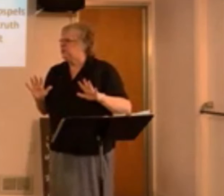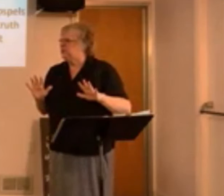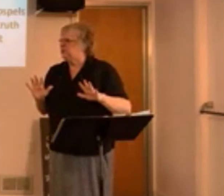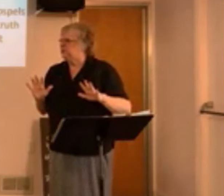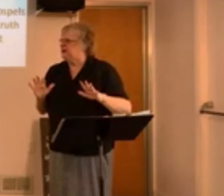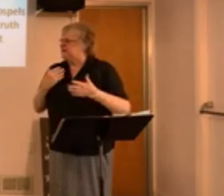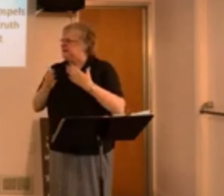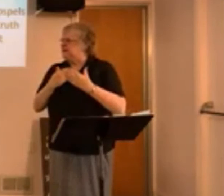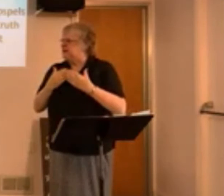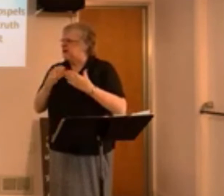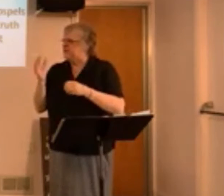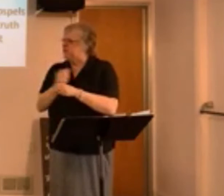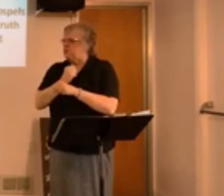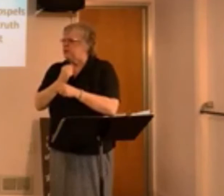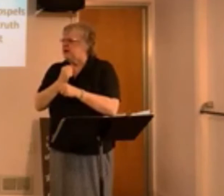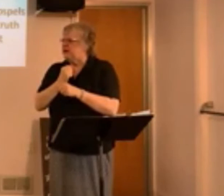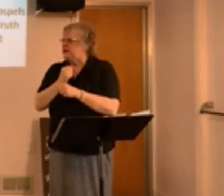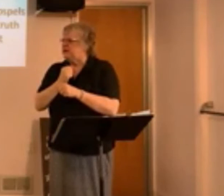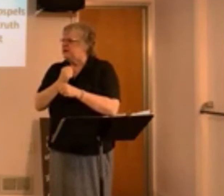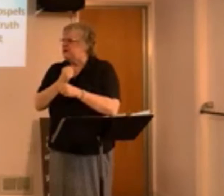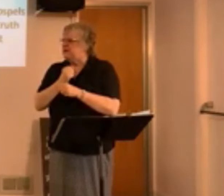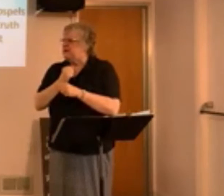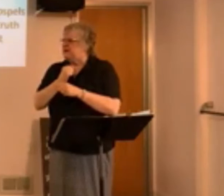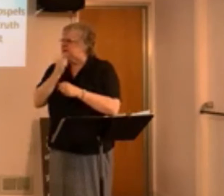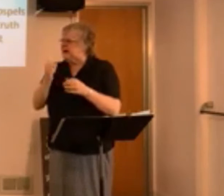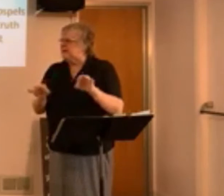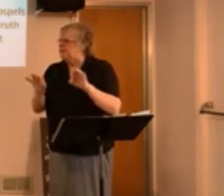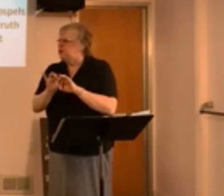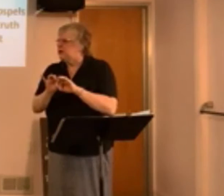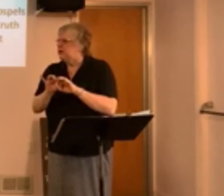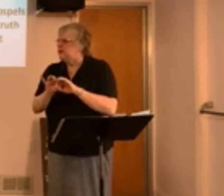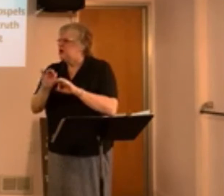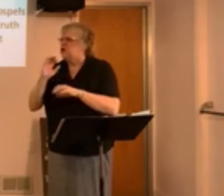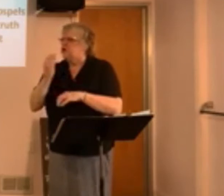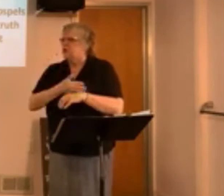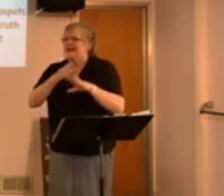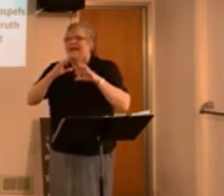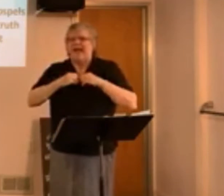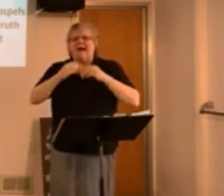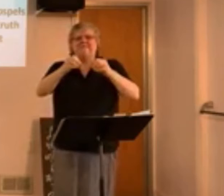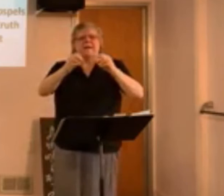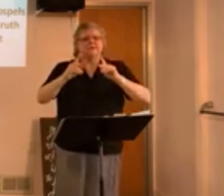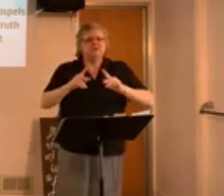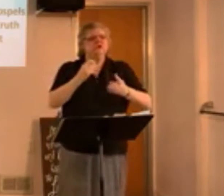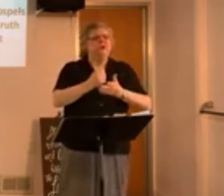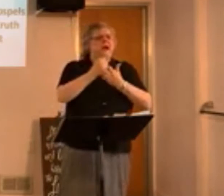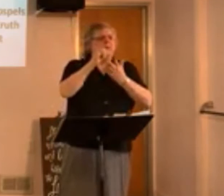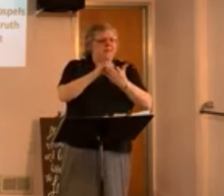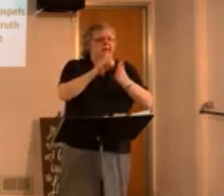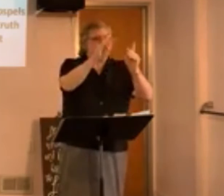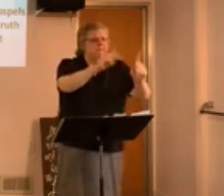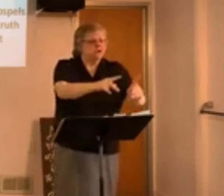whether we win or lose an argument is secondary to the fact, do we have opportunity to help that person